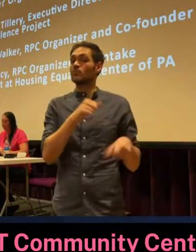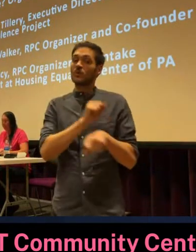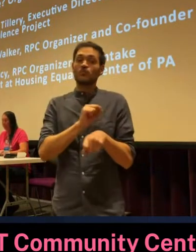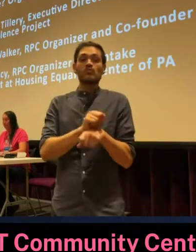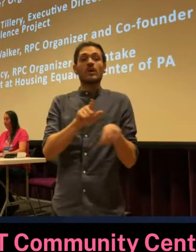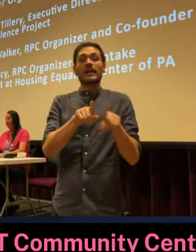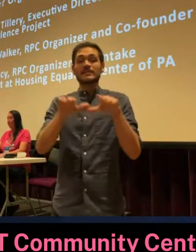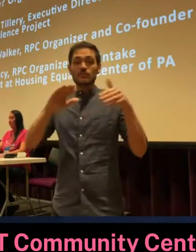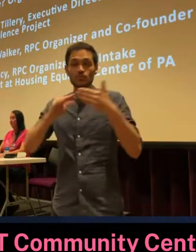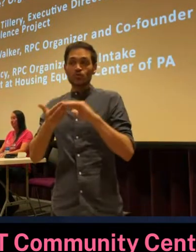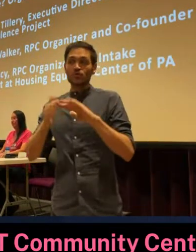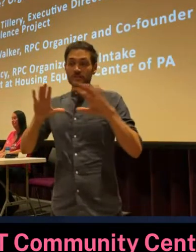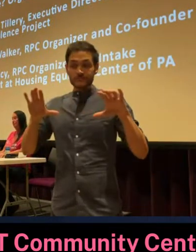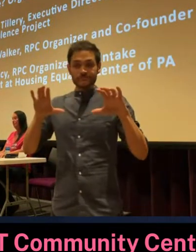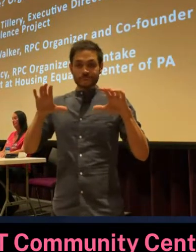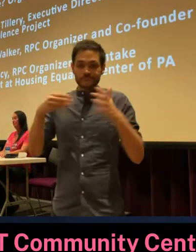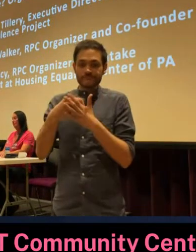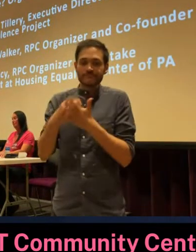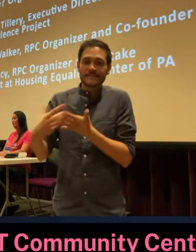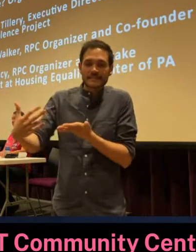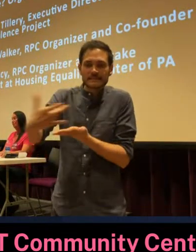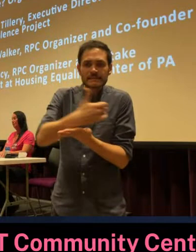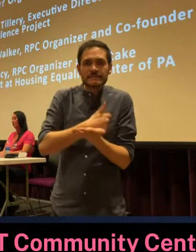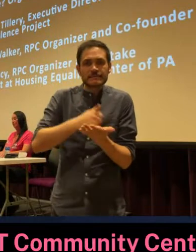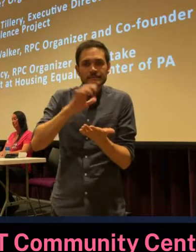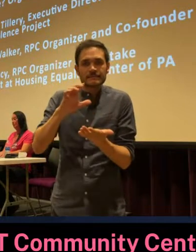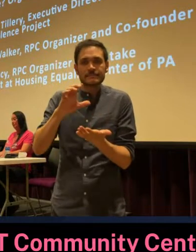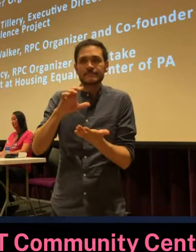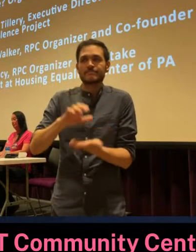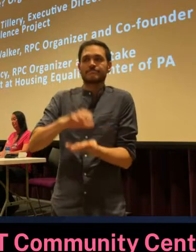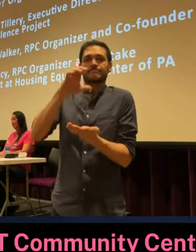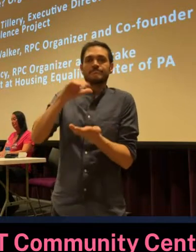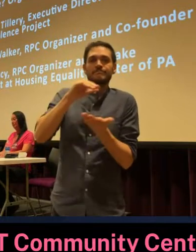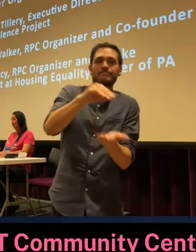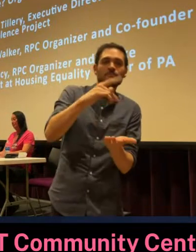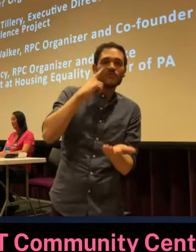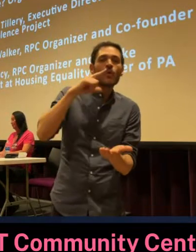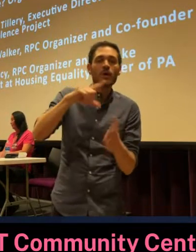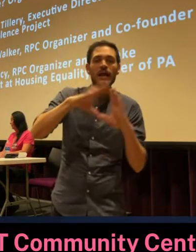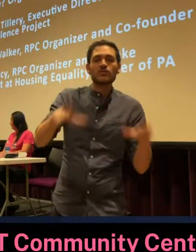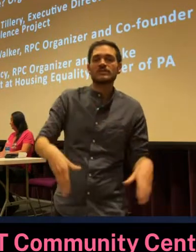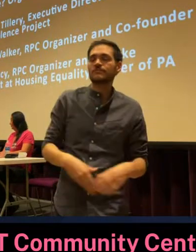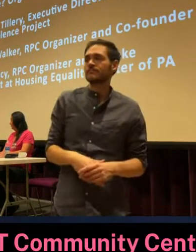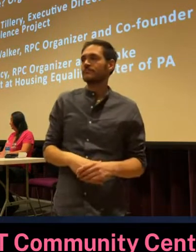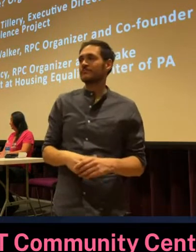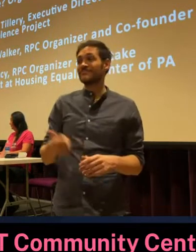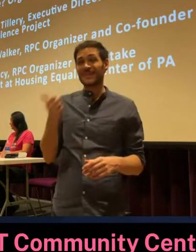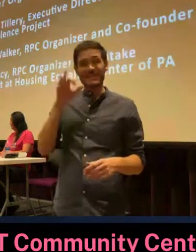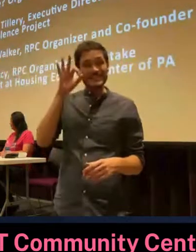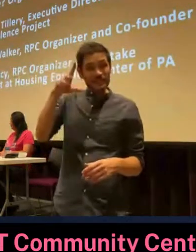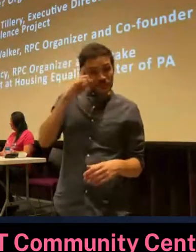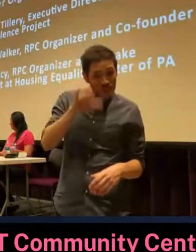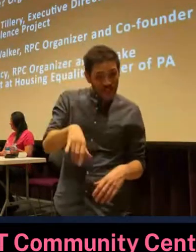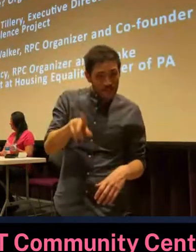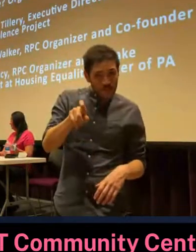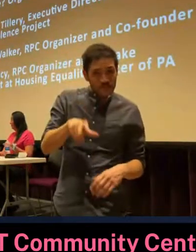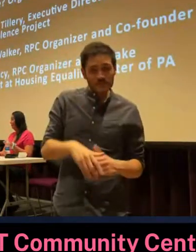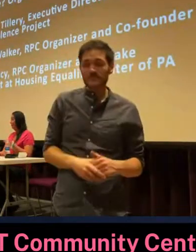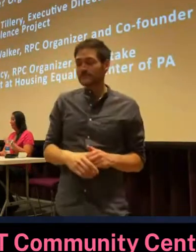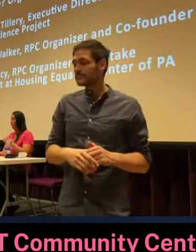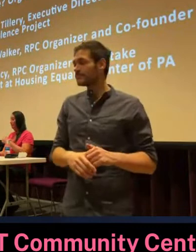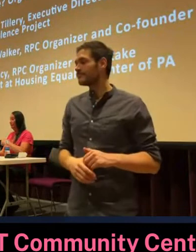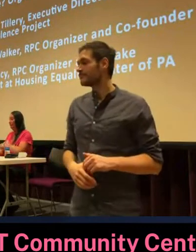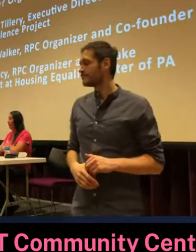I guess if you guys have tips towards keeping our community safe within that. Thank you.